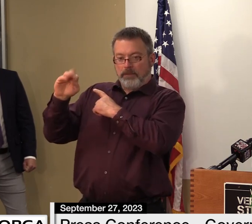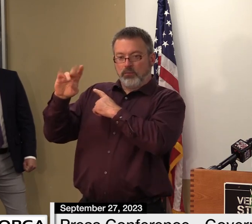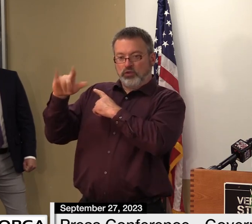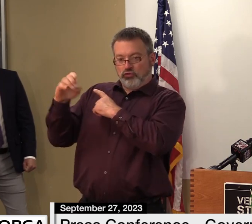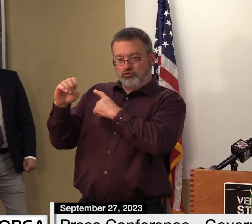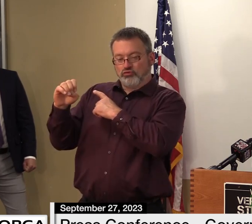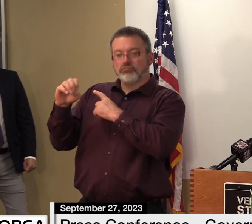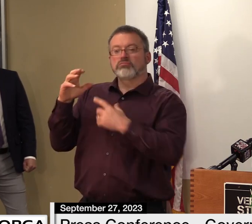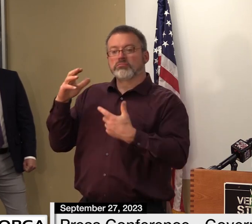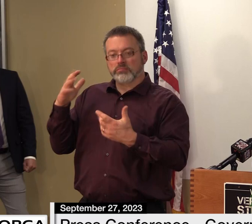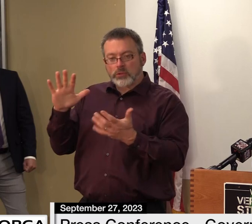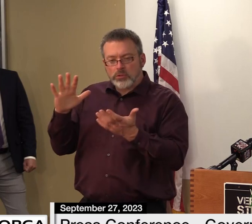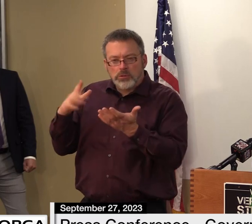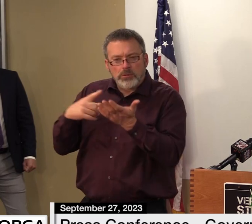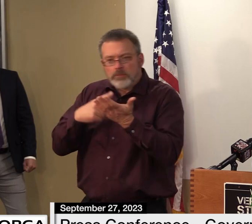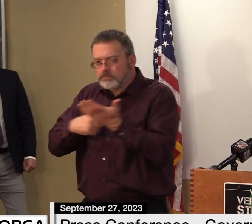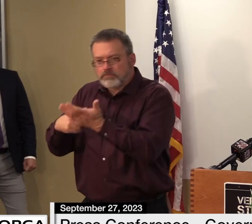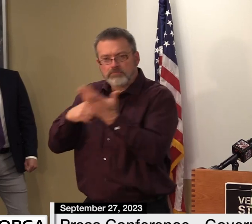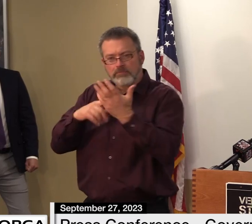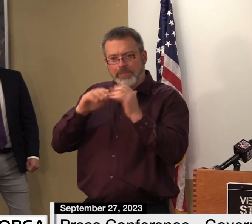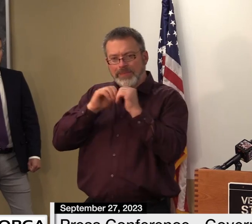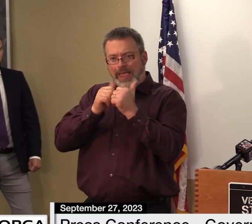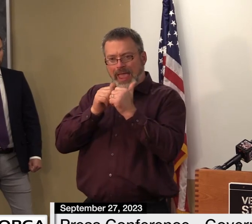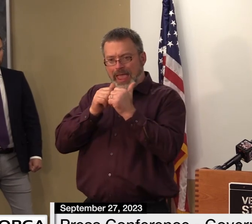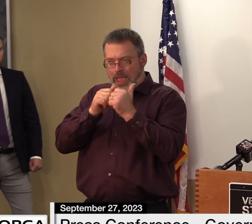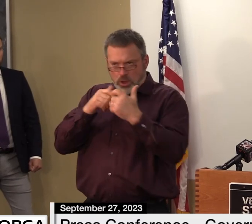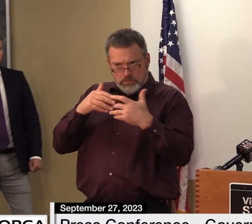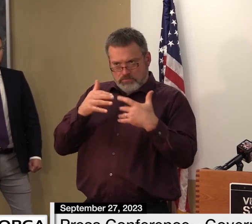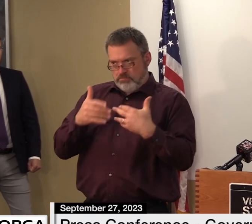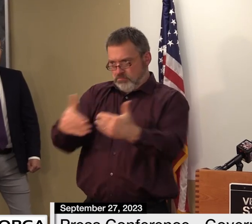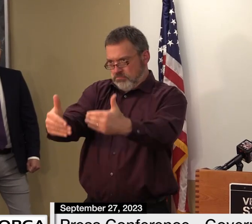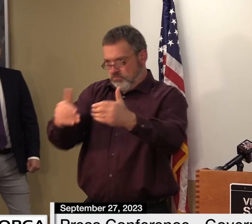lay the foundation for how that can be executed.